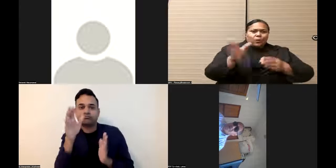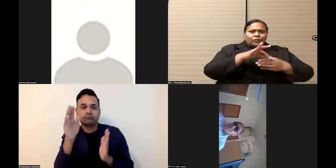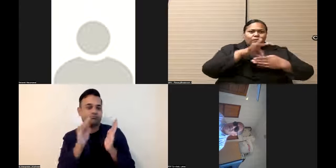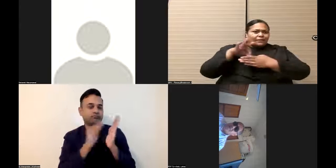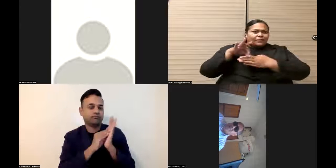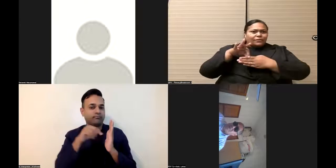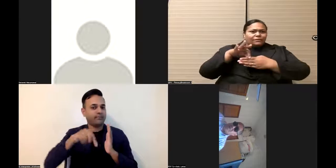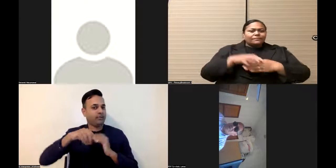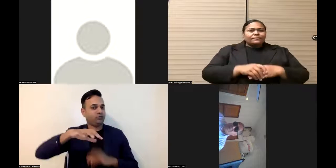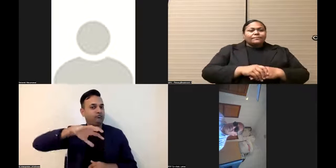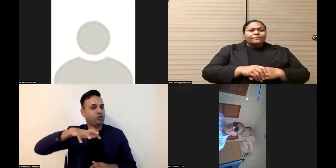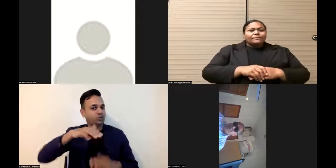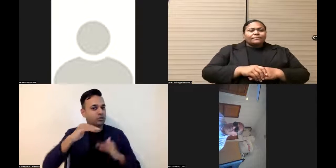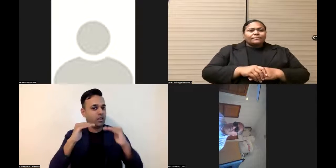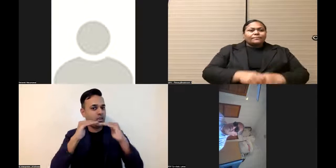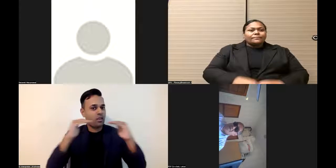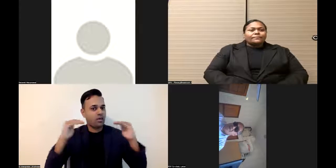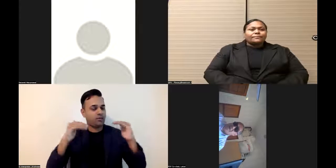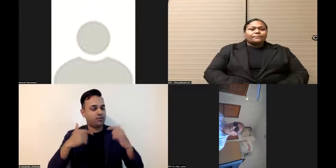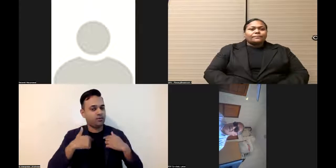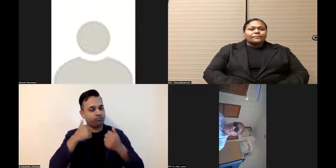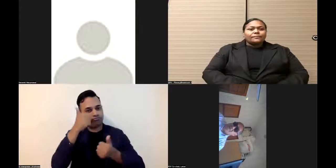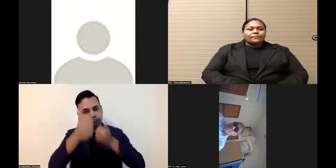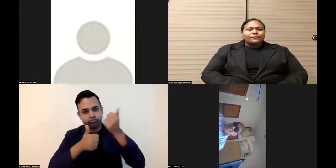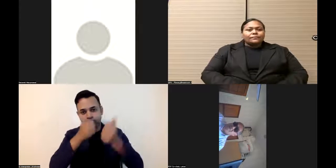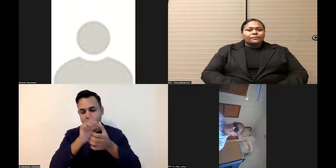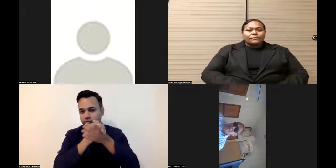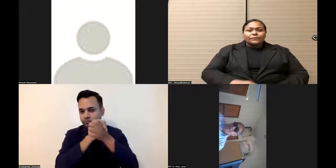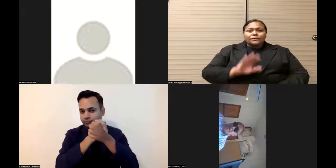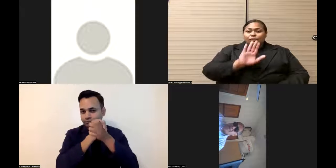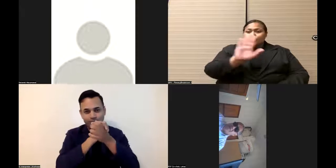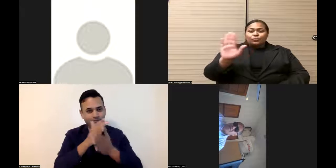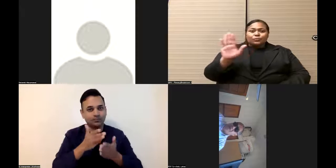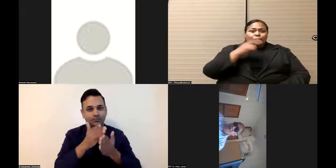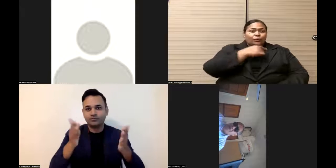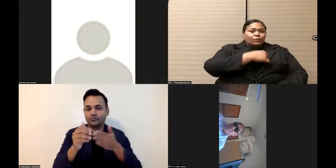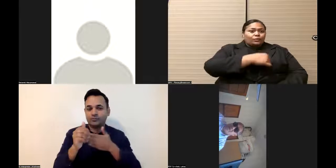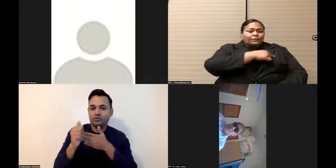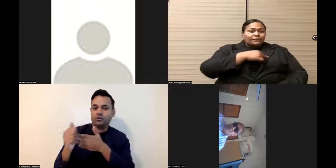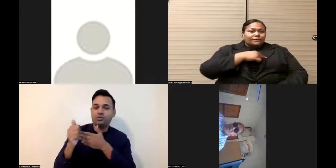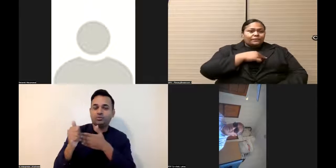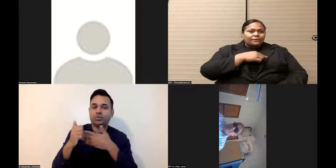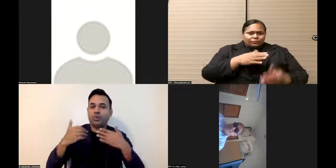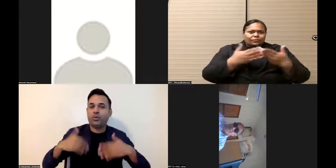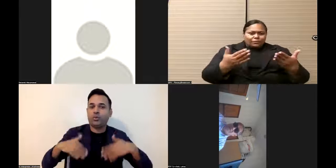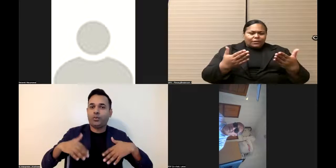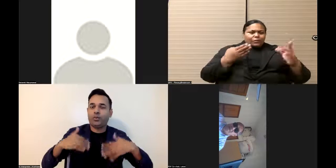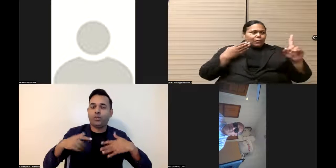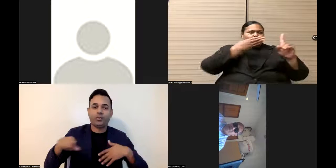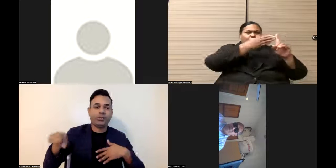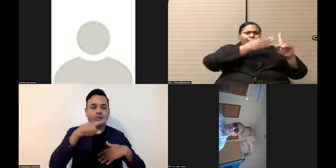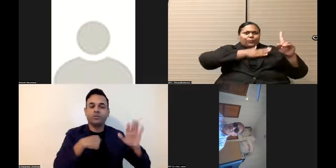commitment to the cause that we have taken the responsibility for our fellow brothers and